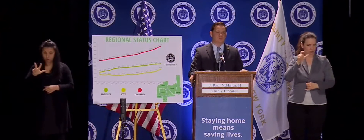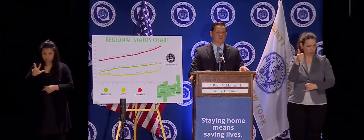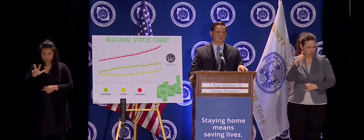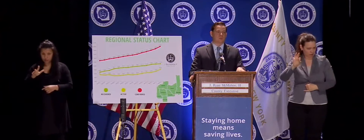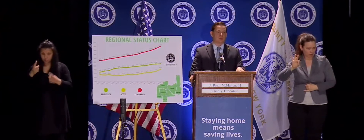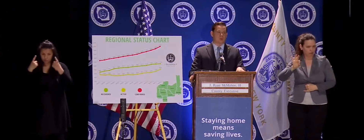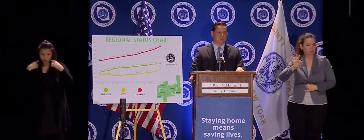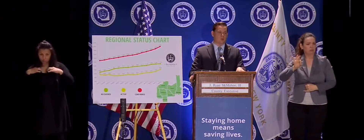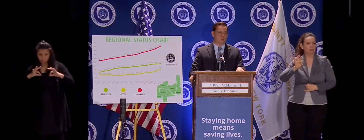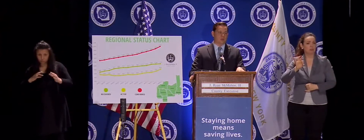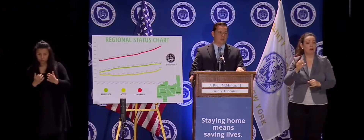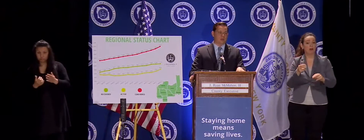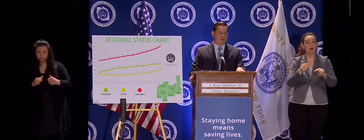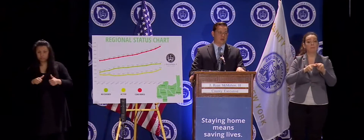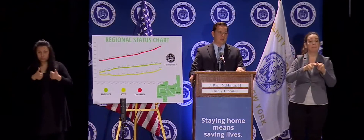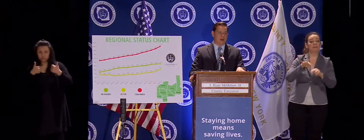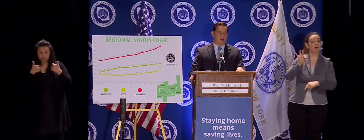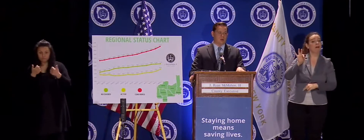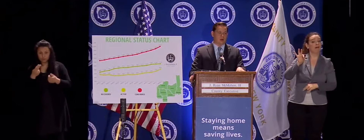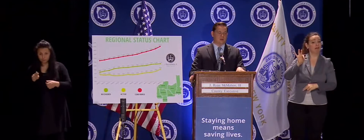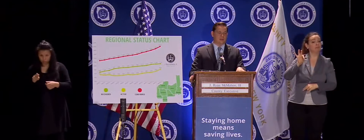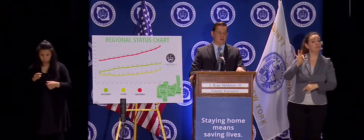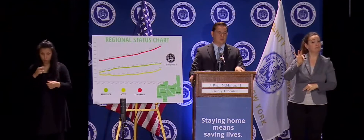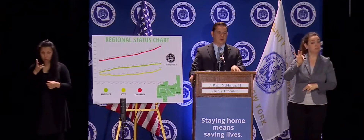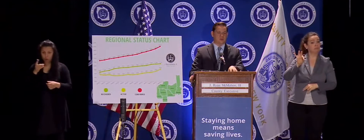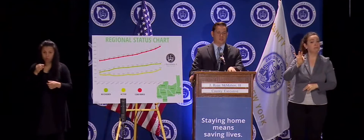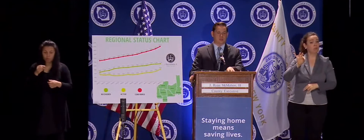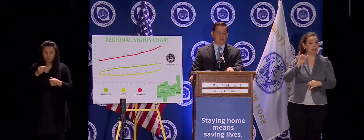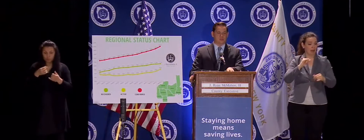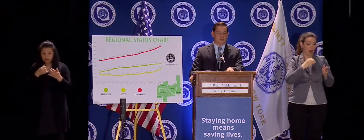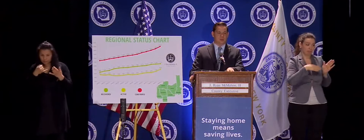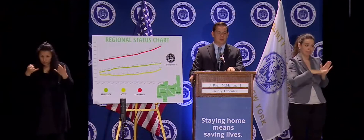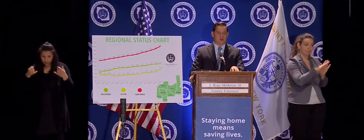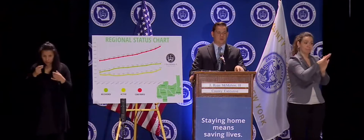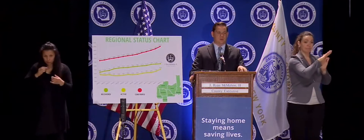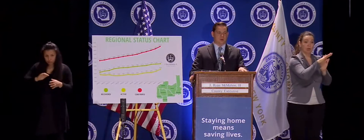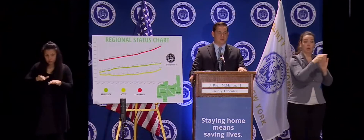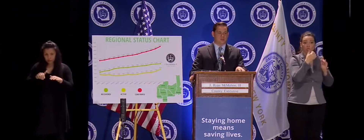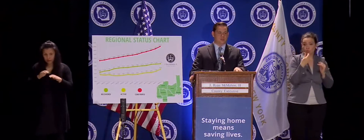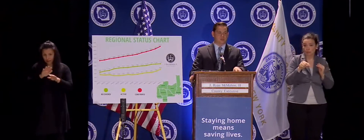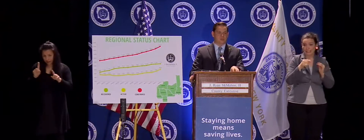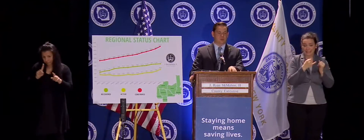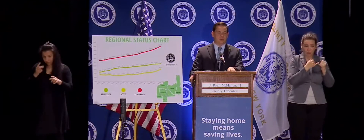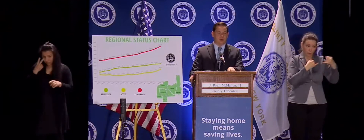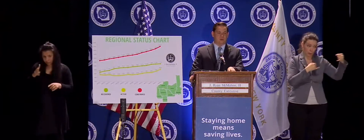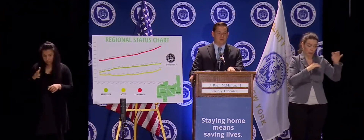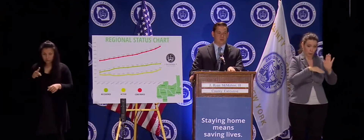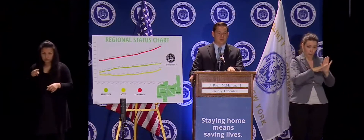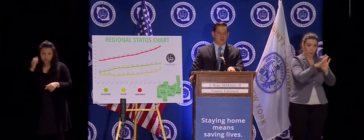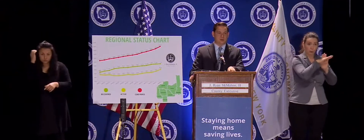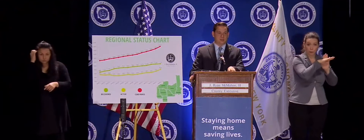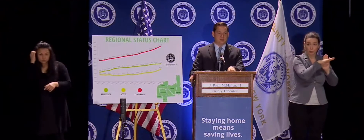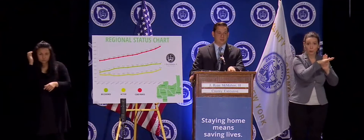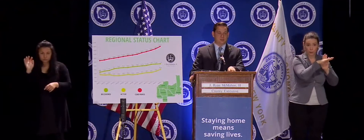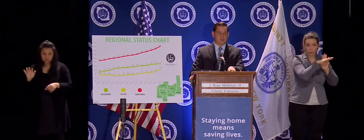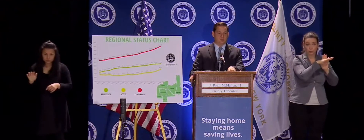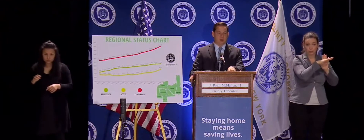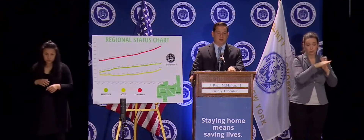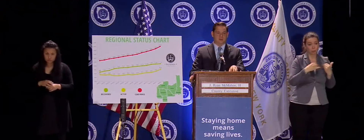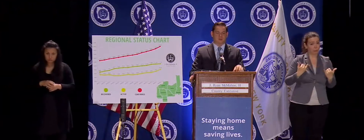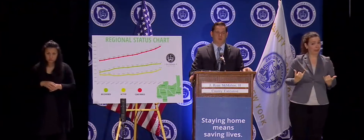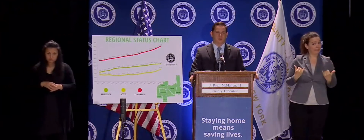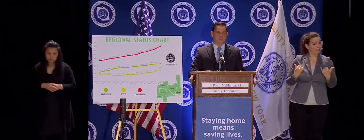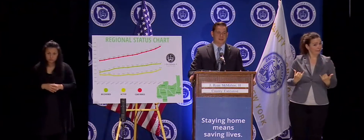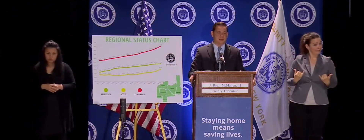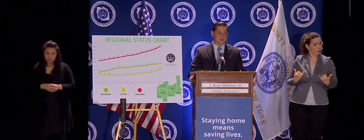now. We now are dealing with our seniors, and for our seniors to recover, they need to show